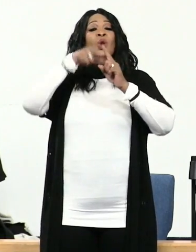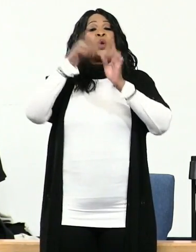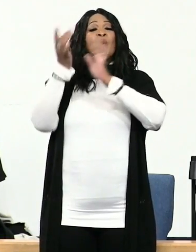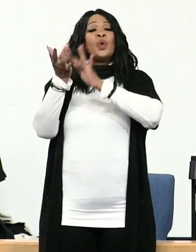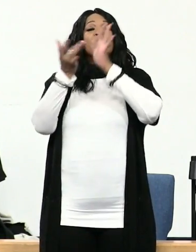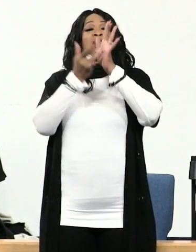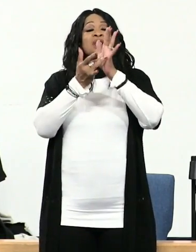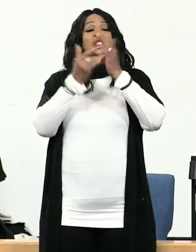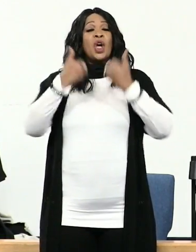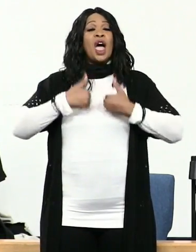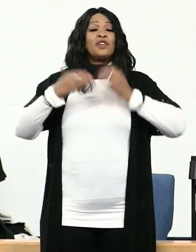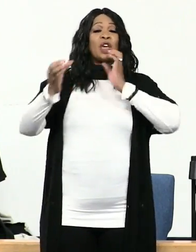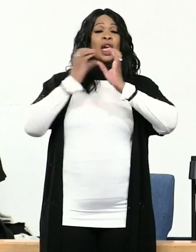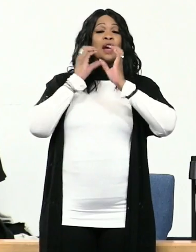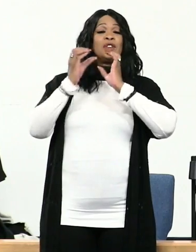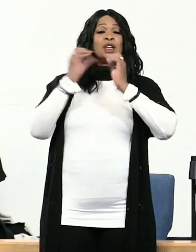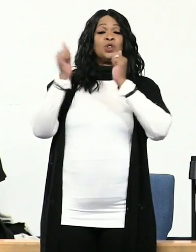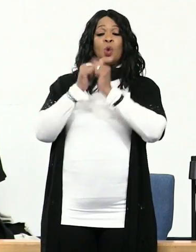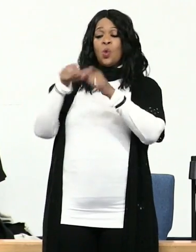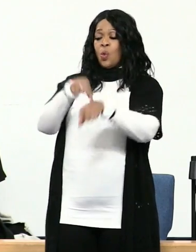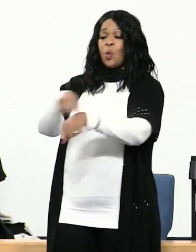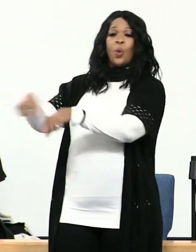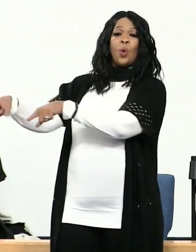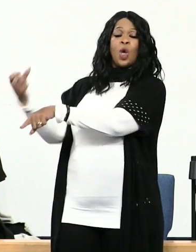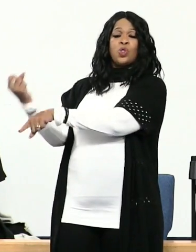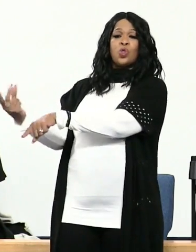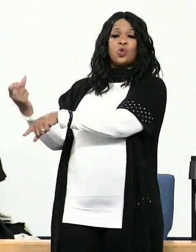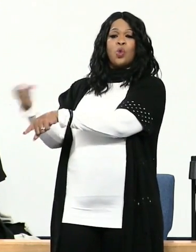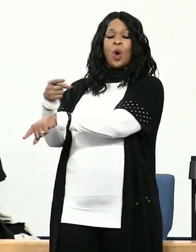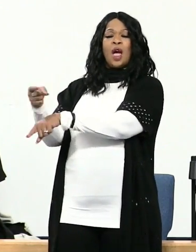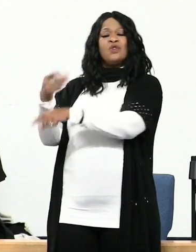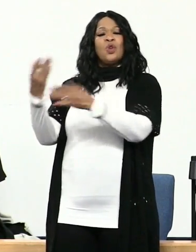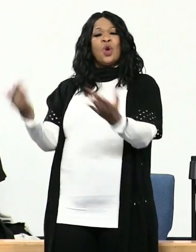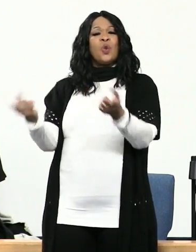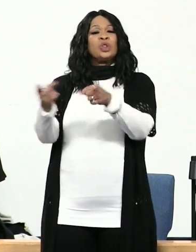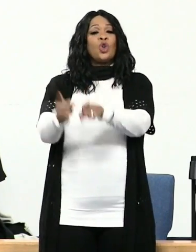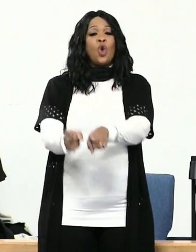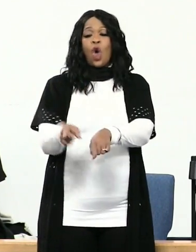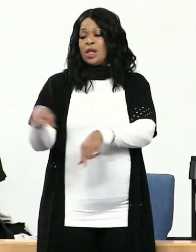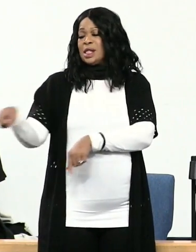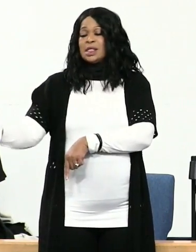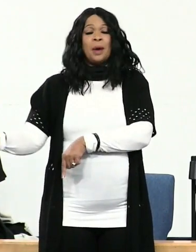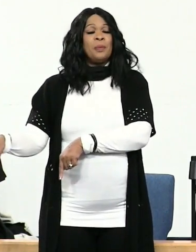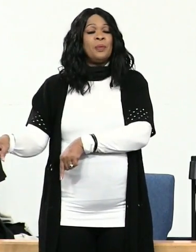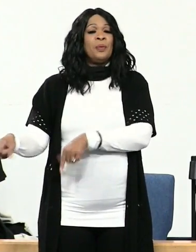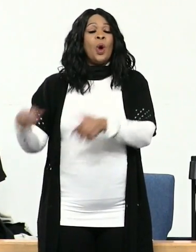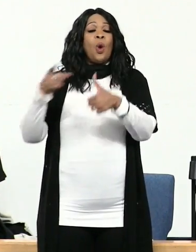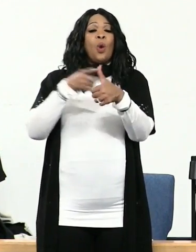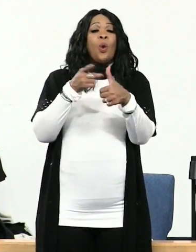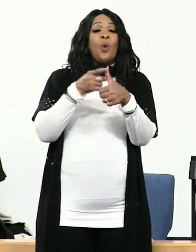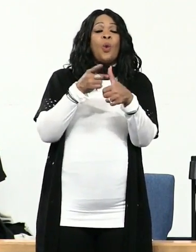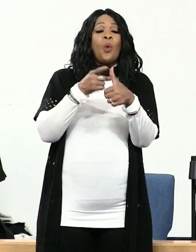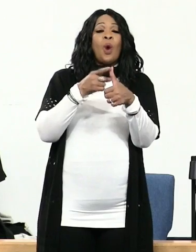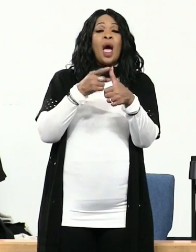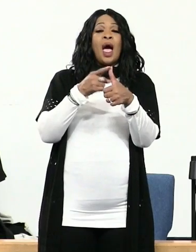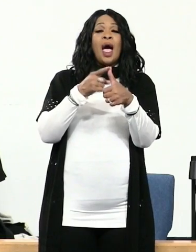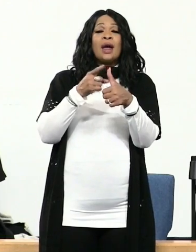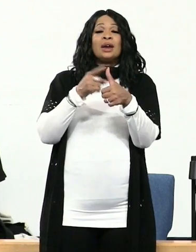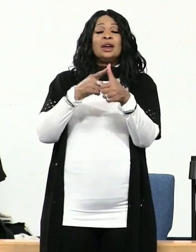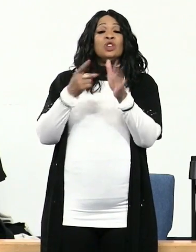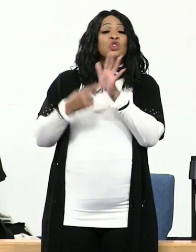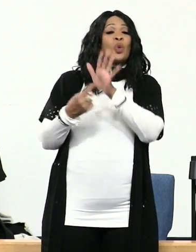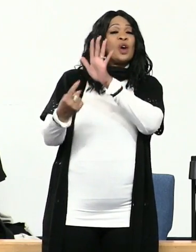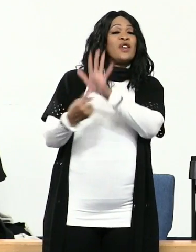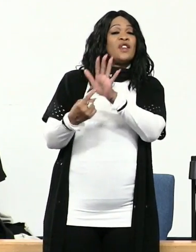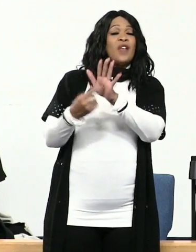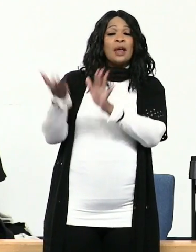this conversation with the 12, it would have caused them to do two things. One, it would have caused them to reflect